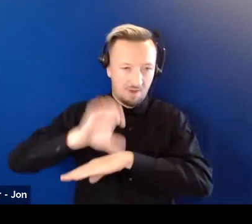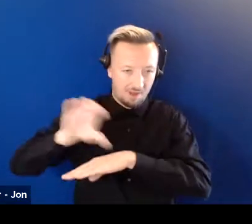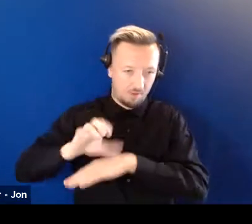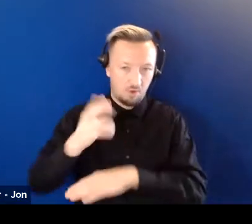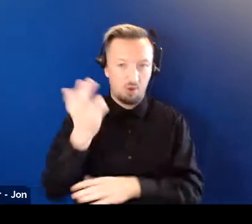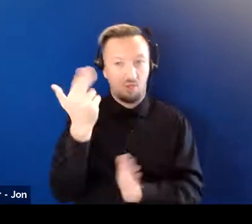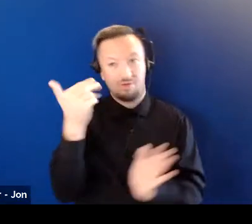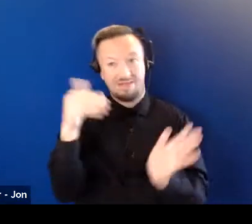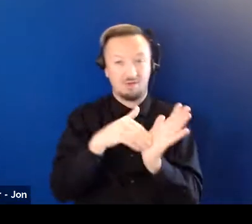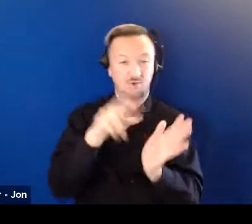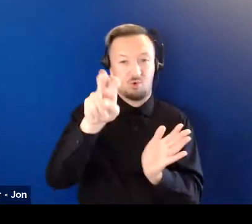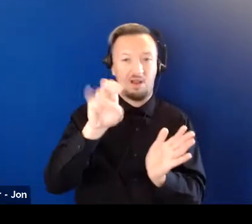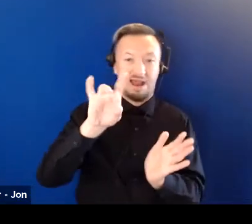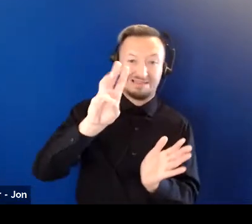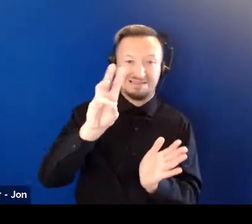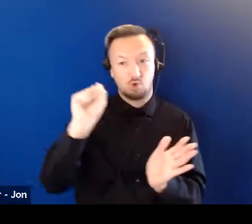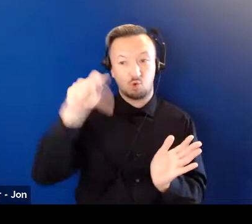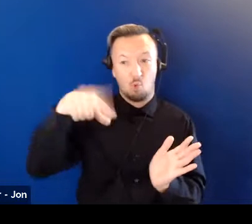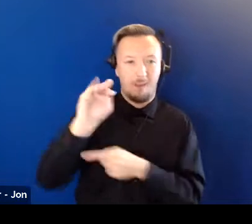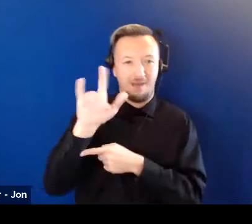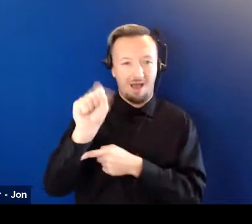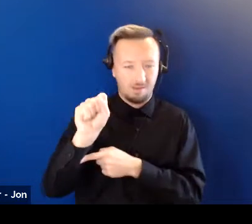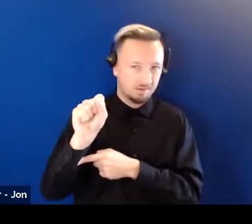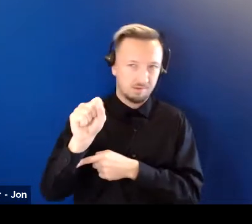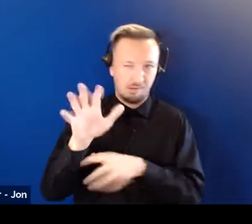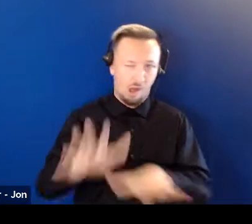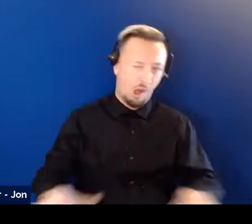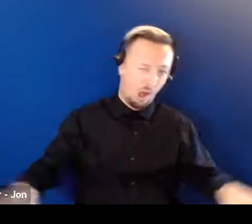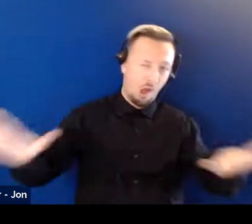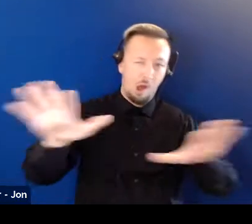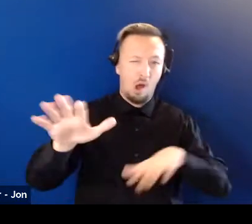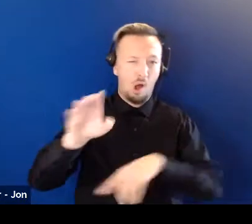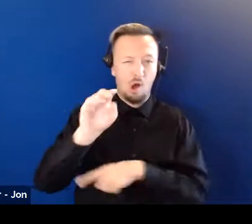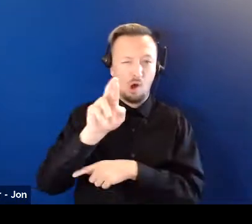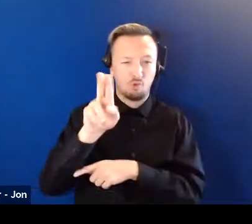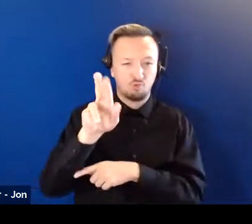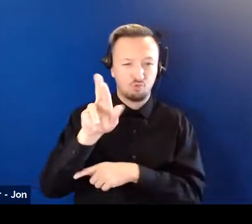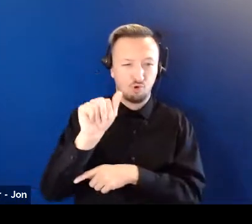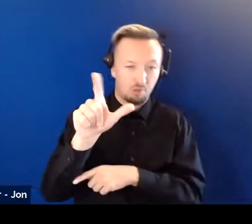13,286 square miles of almost all rural county area.